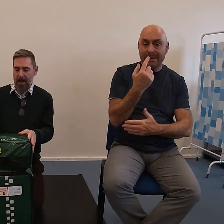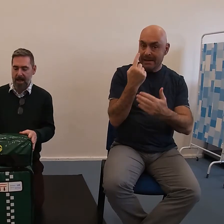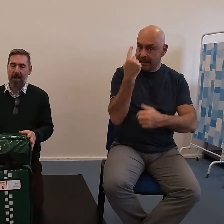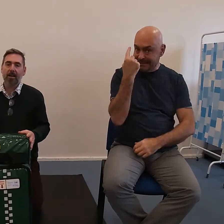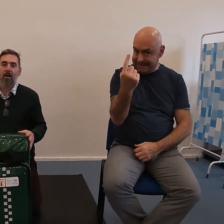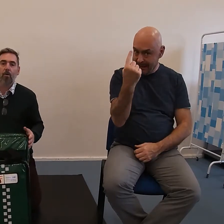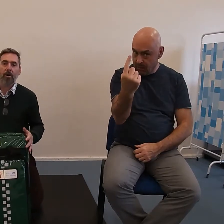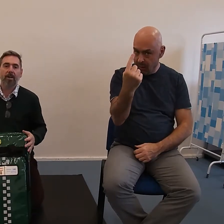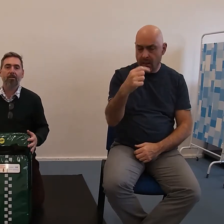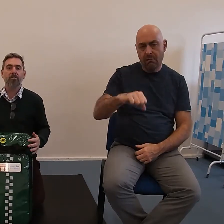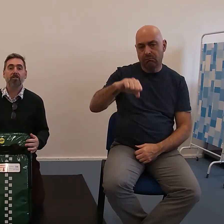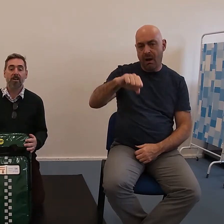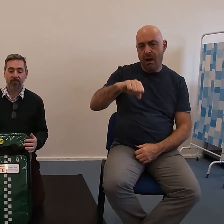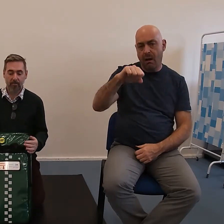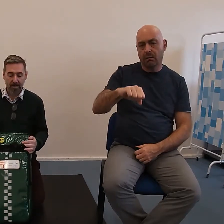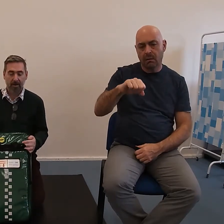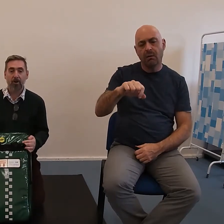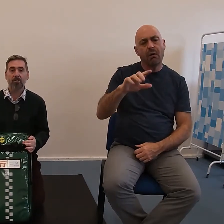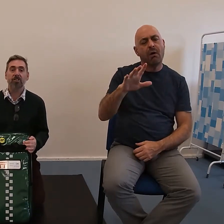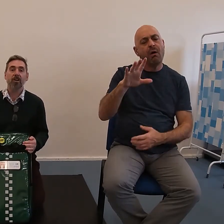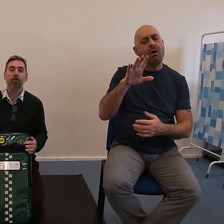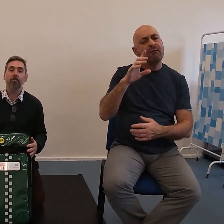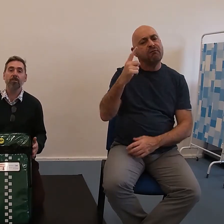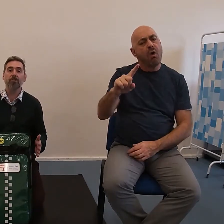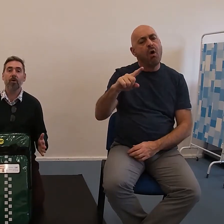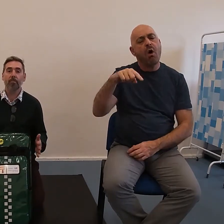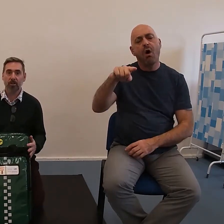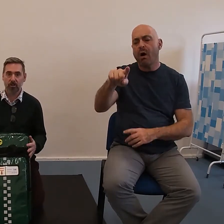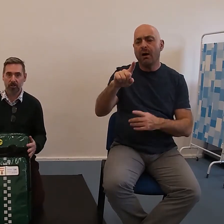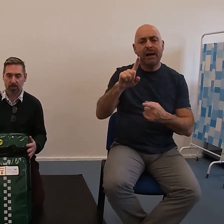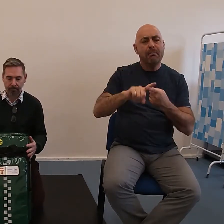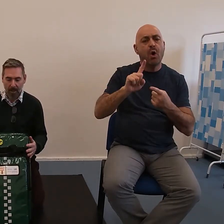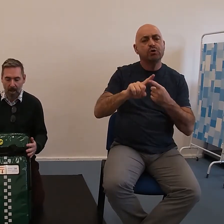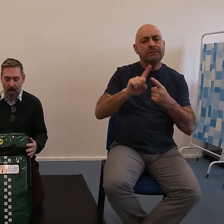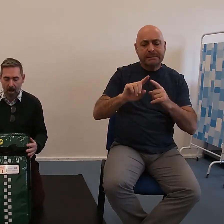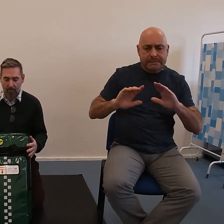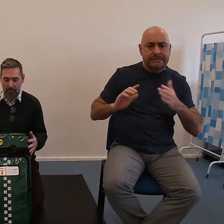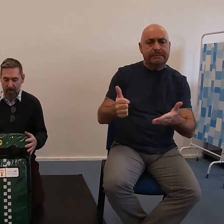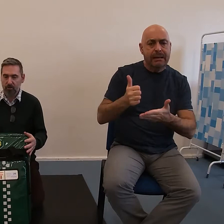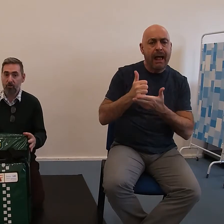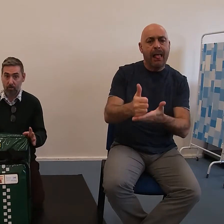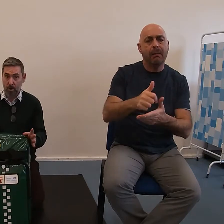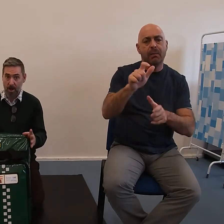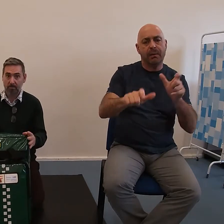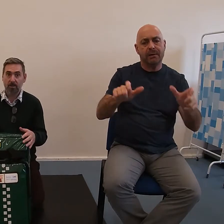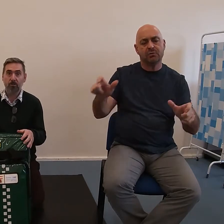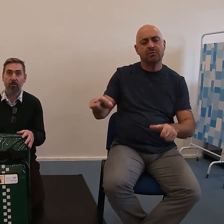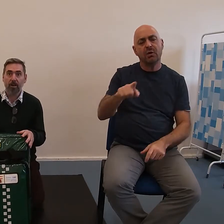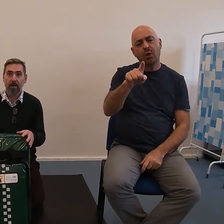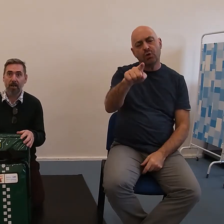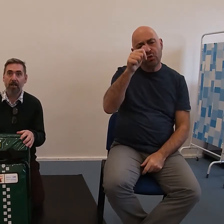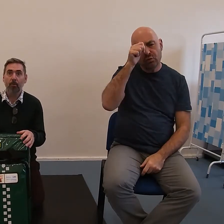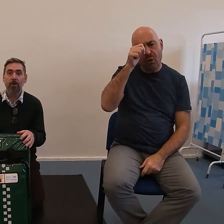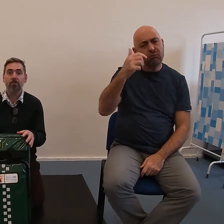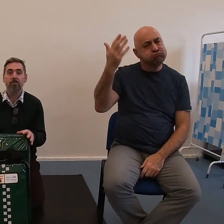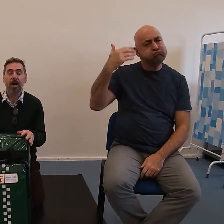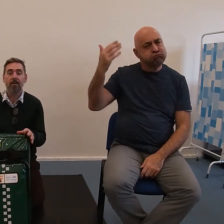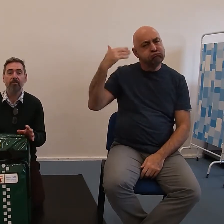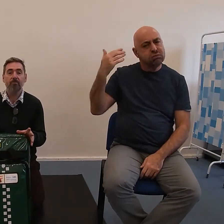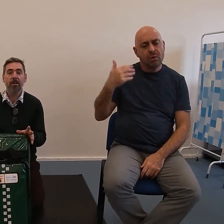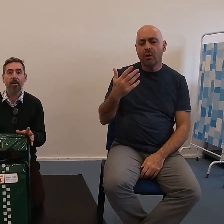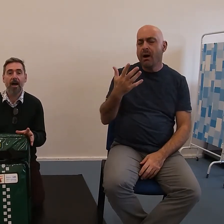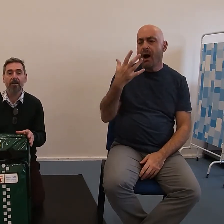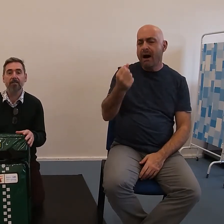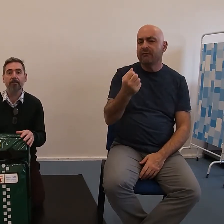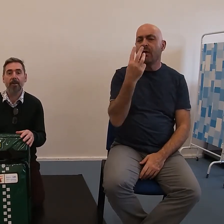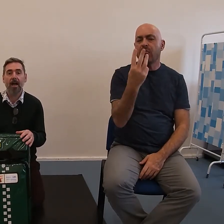single bag when it comes to delivering medical emergency equipment to our patients. As you are aware, historically we used to